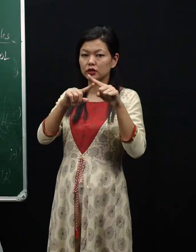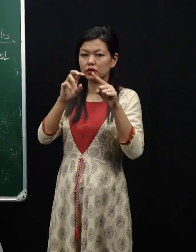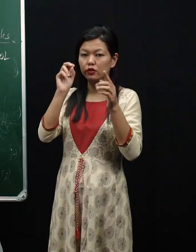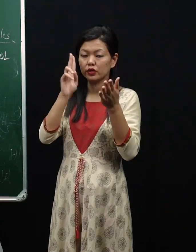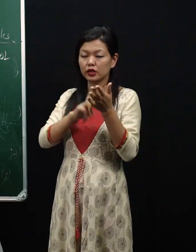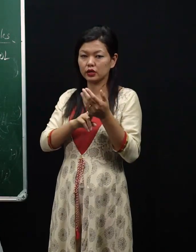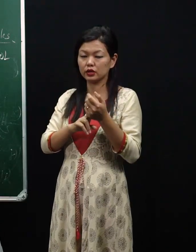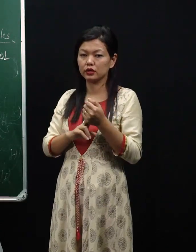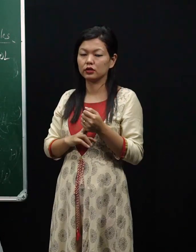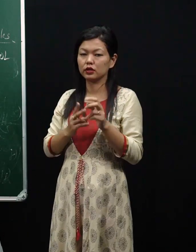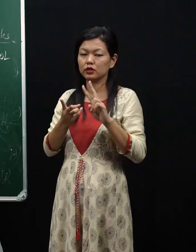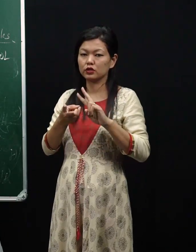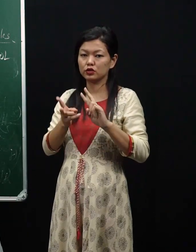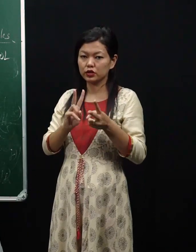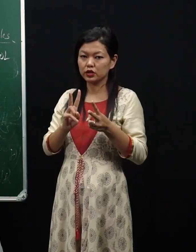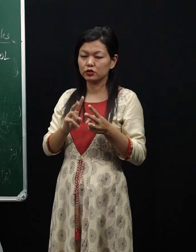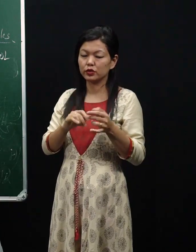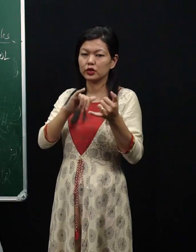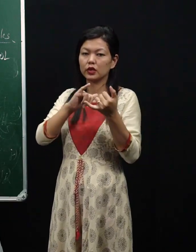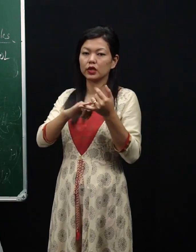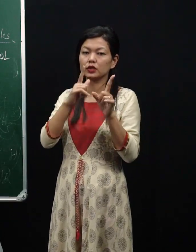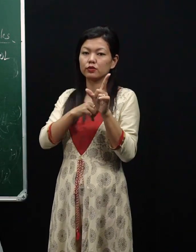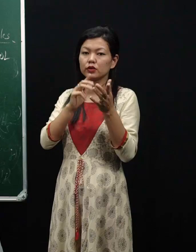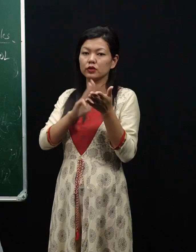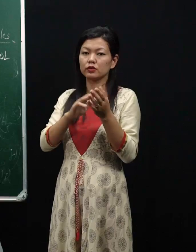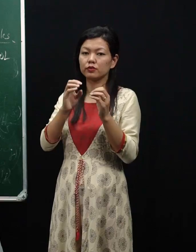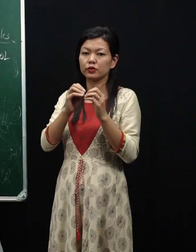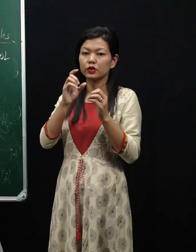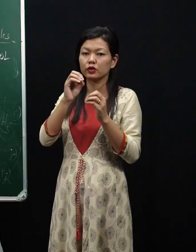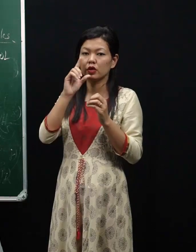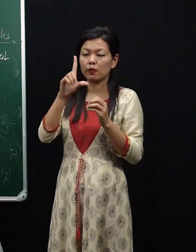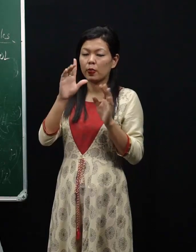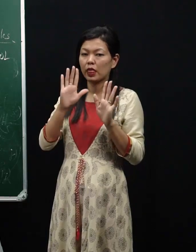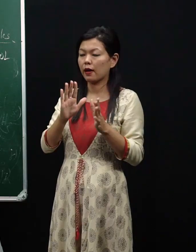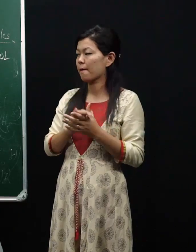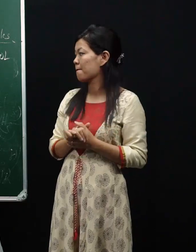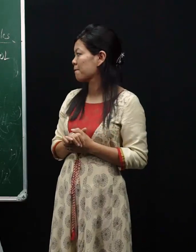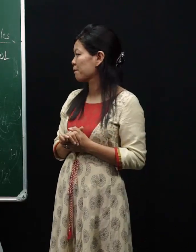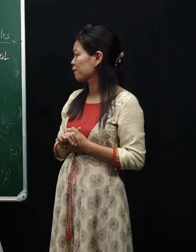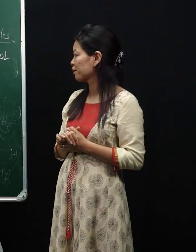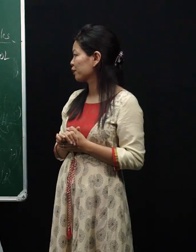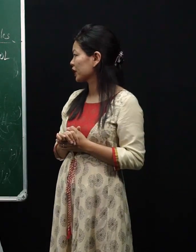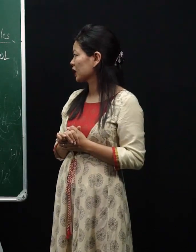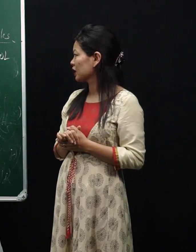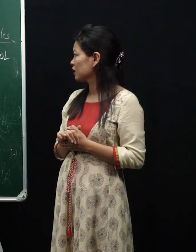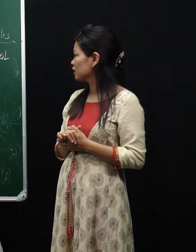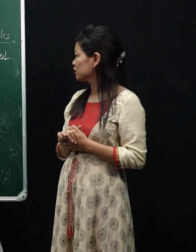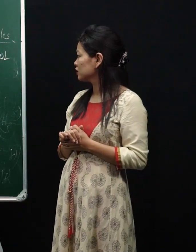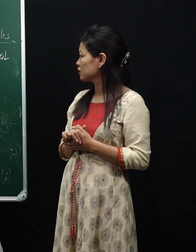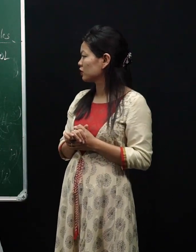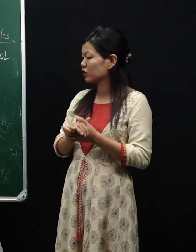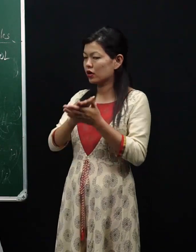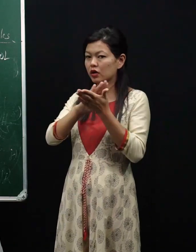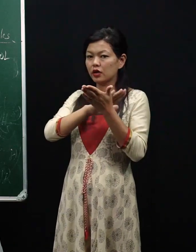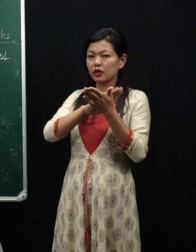Dalton came up with a symbol, okay? Now he said that hydrogen, let's put hydrogen this way, a circle and a dot,